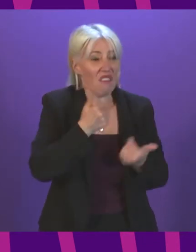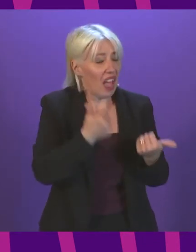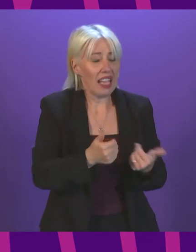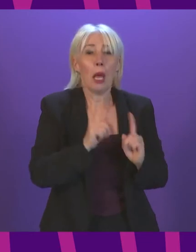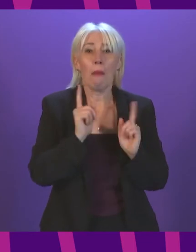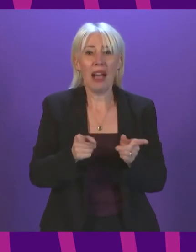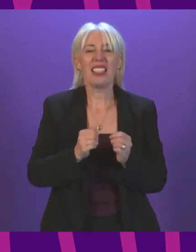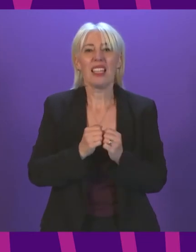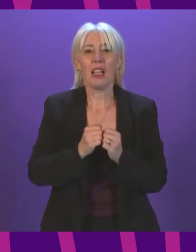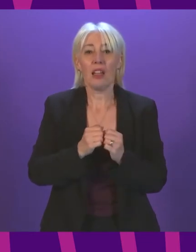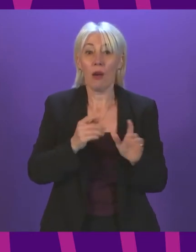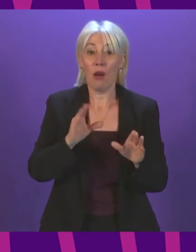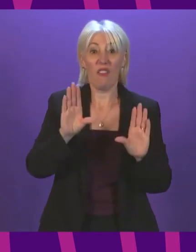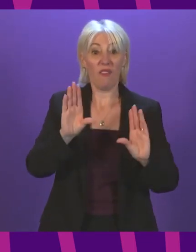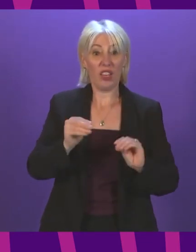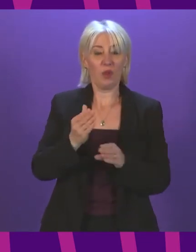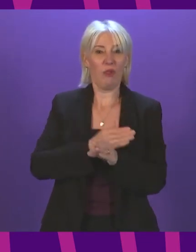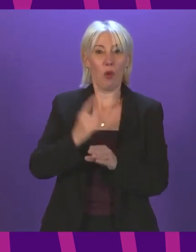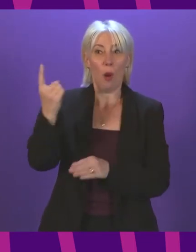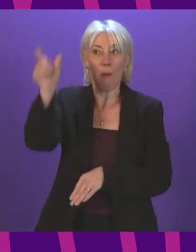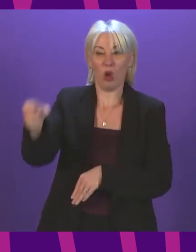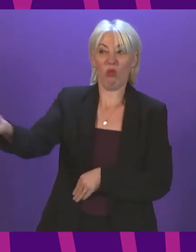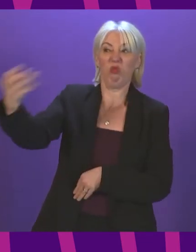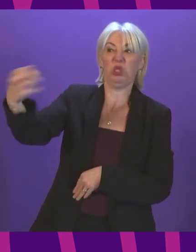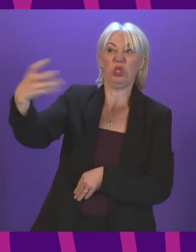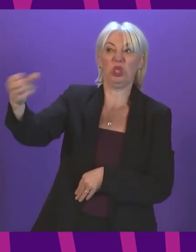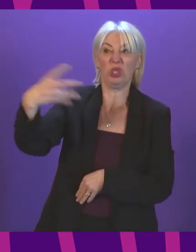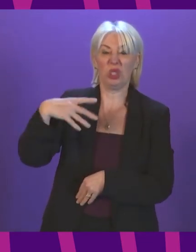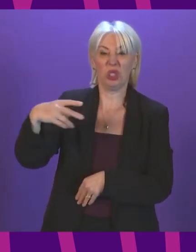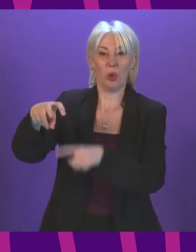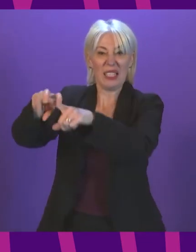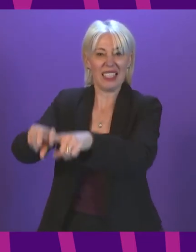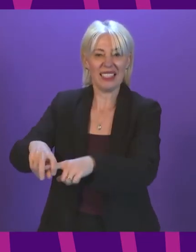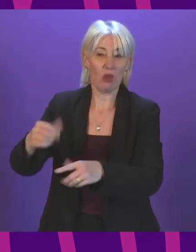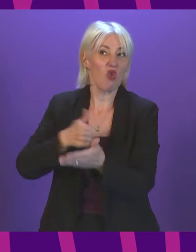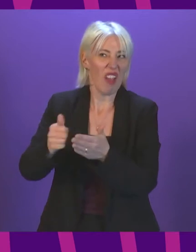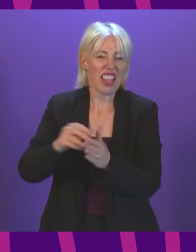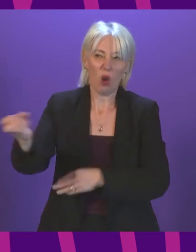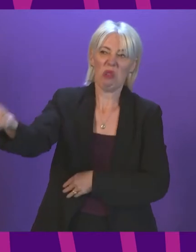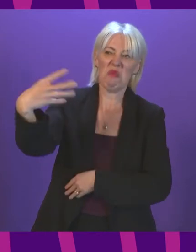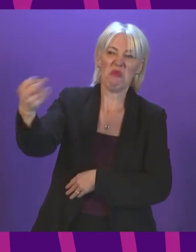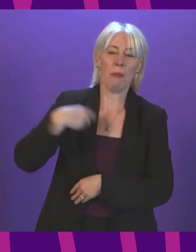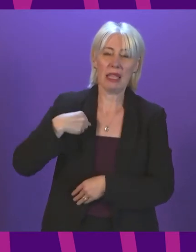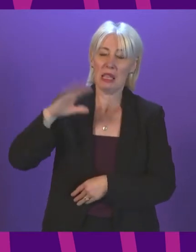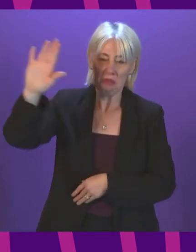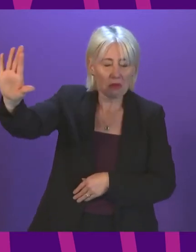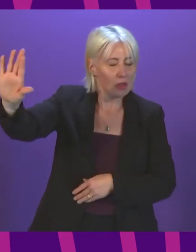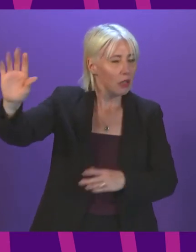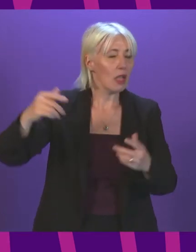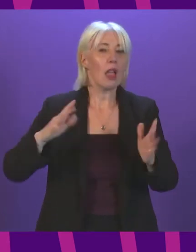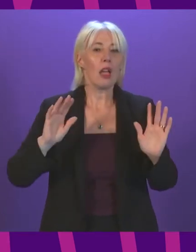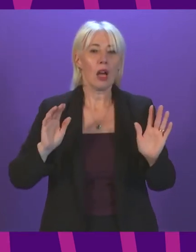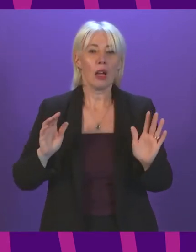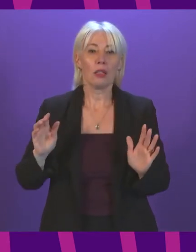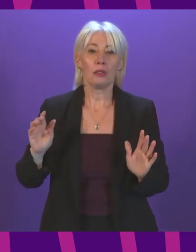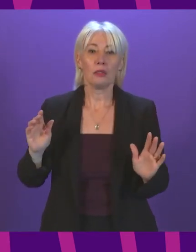will also know that, if I can just finish before Mr Kerr starts shouting again from a statutory position, which he does on a regular basis. It, of course, is the case that these